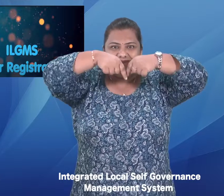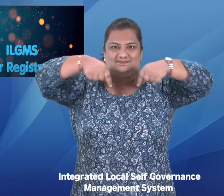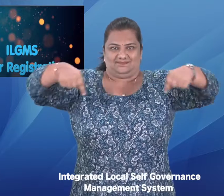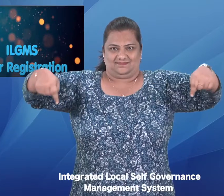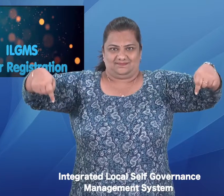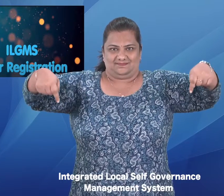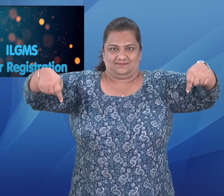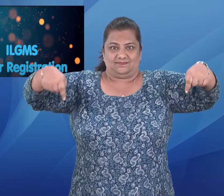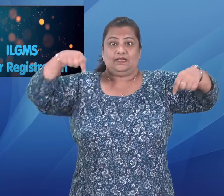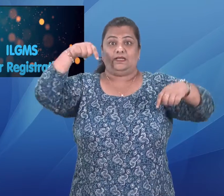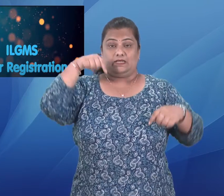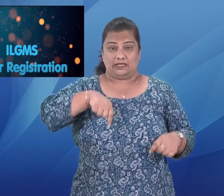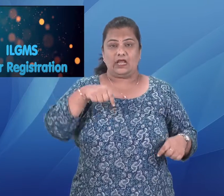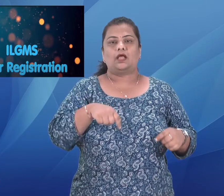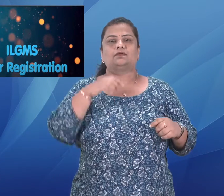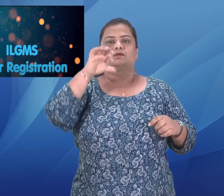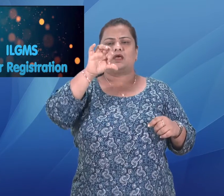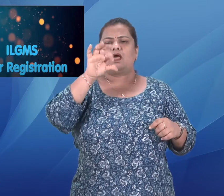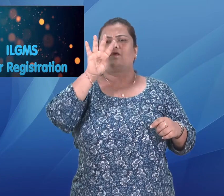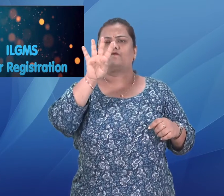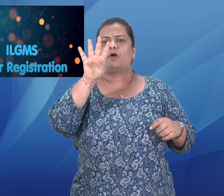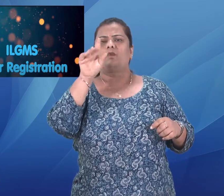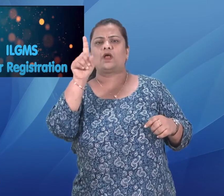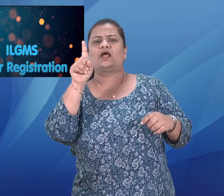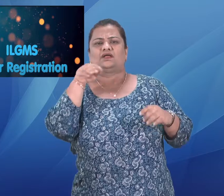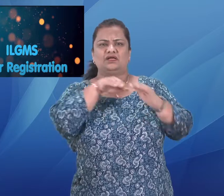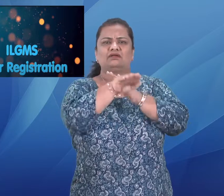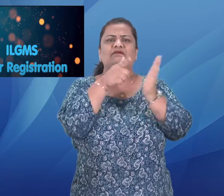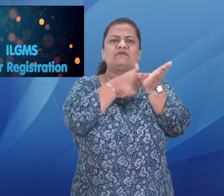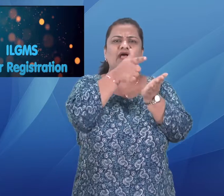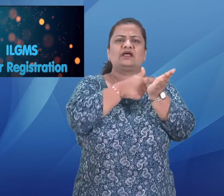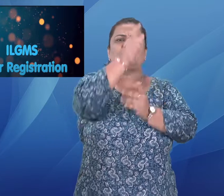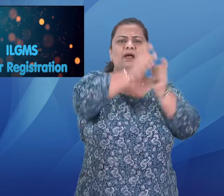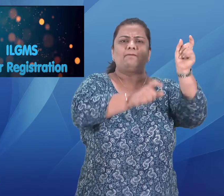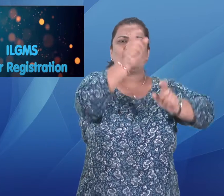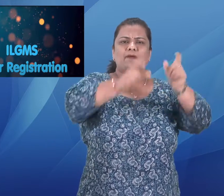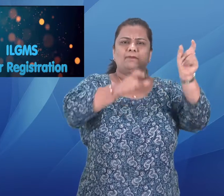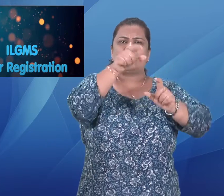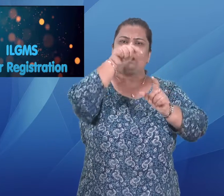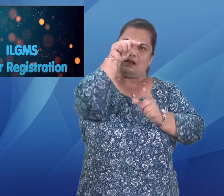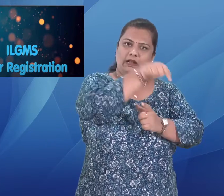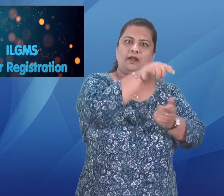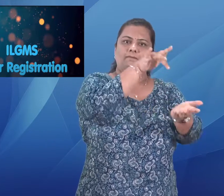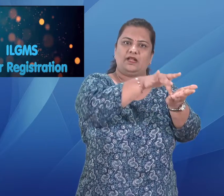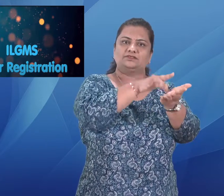941 Grama Panchayats in the state. The intelligent e-governance system provides access to the public to more than